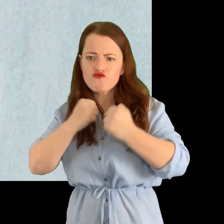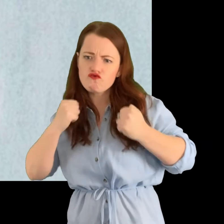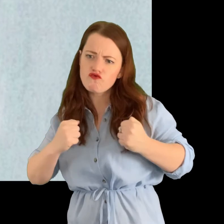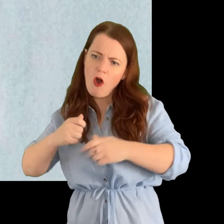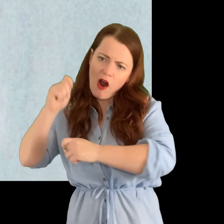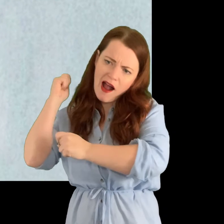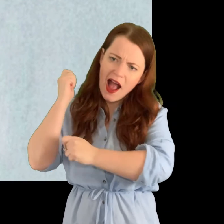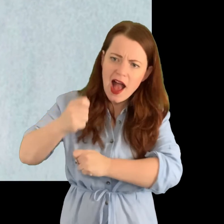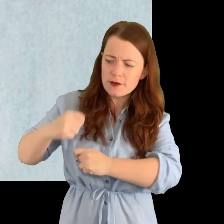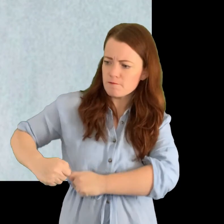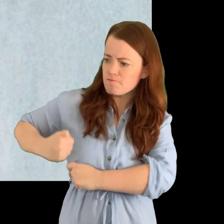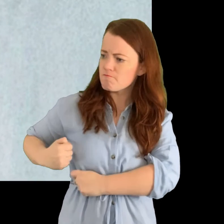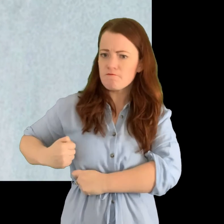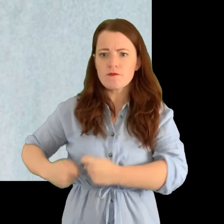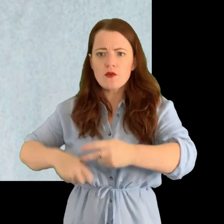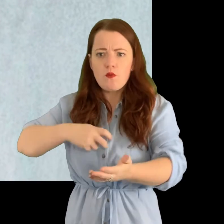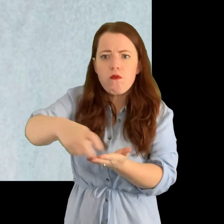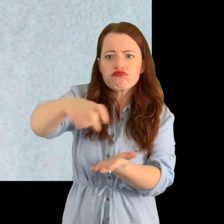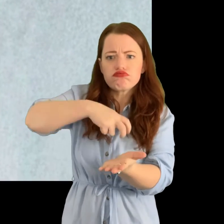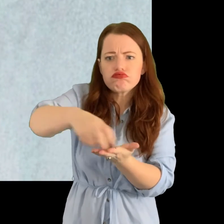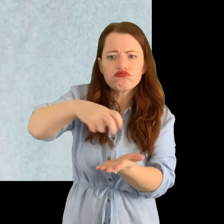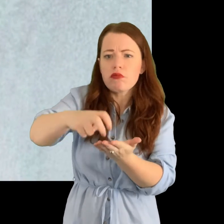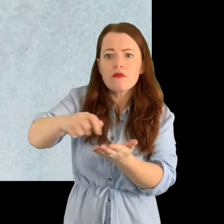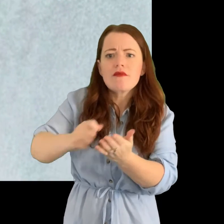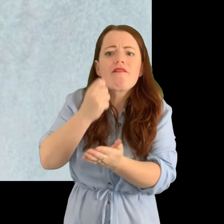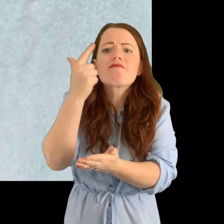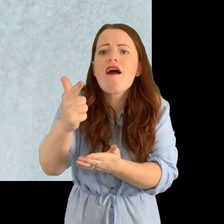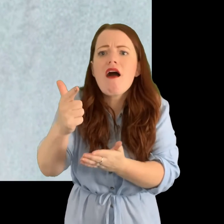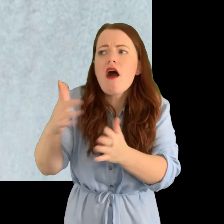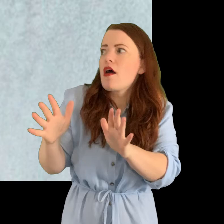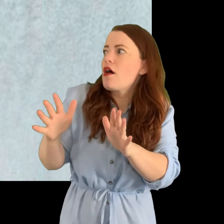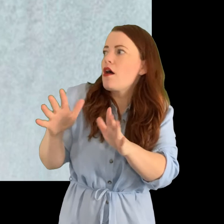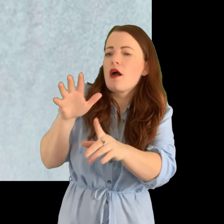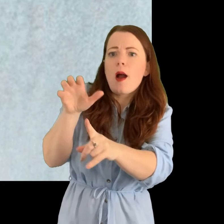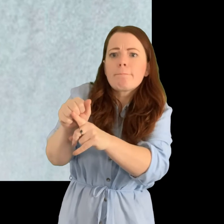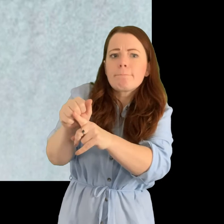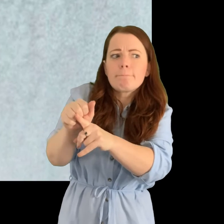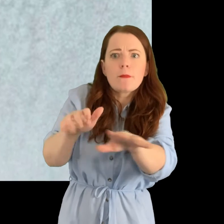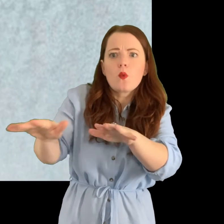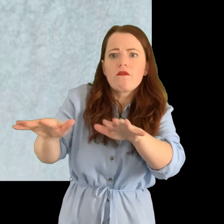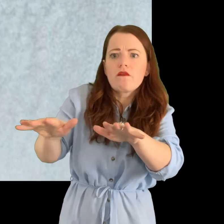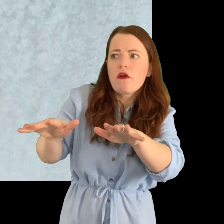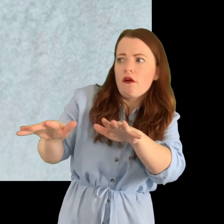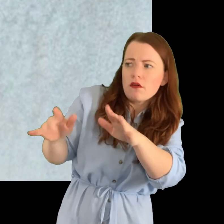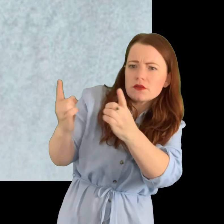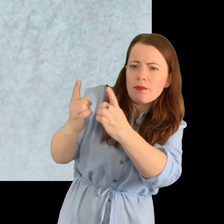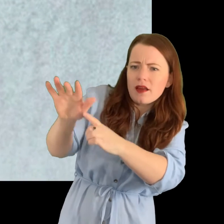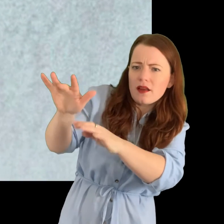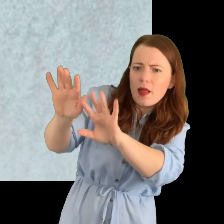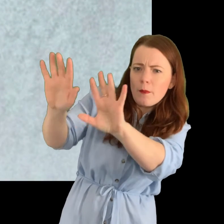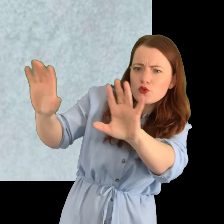strong woodsman's axe. And he hadn't walked so very far when he detected movement. And there was something